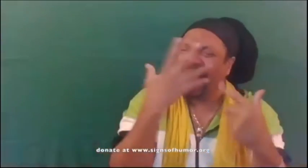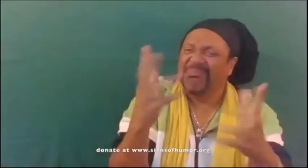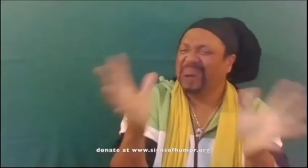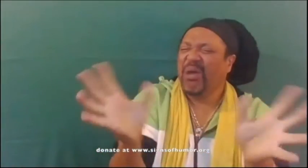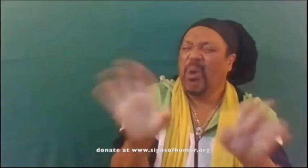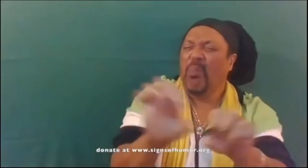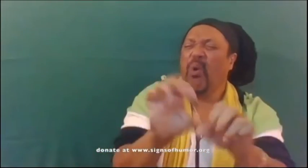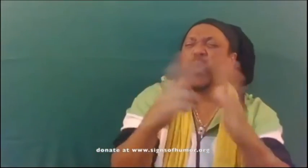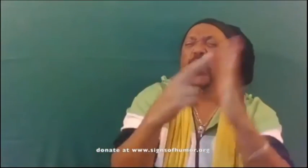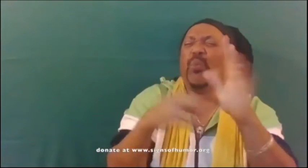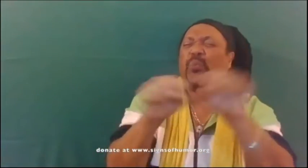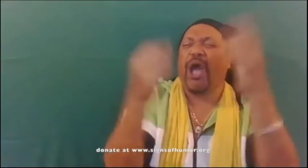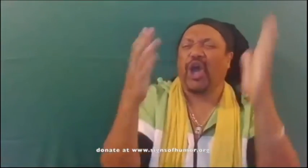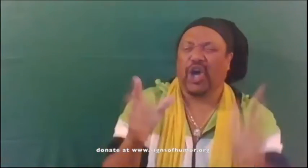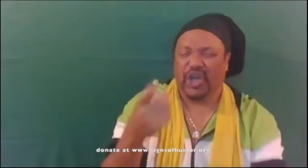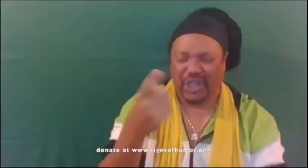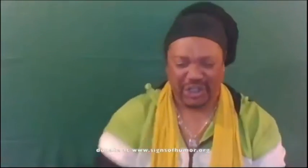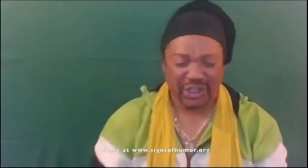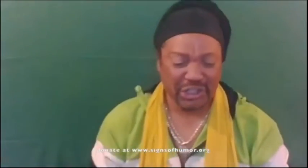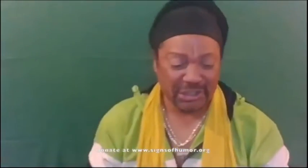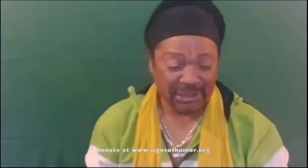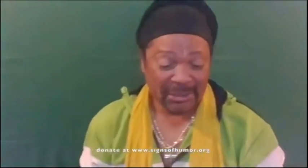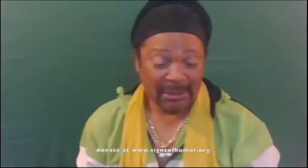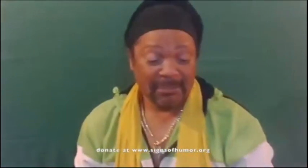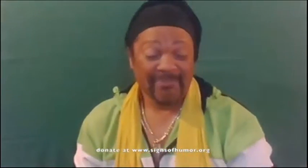You got to add some swag when you're interpreting for me.